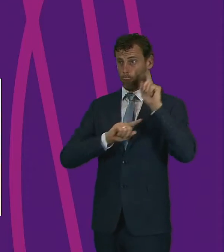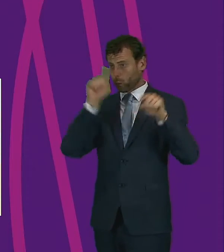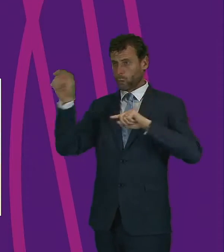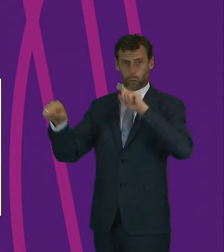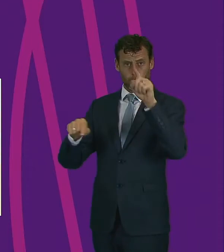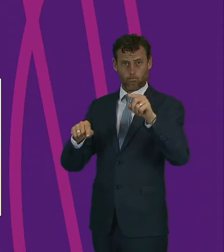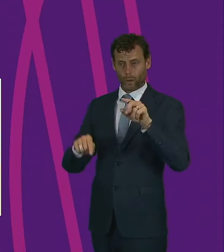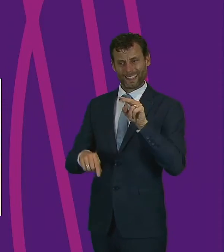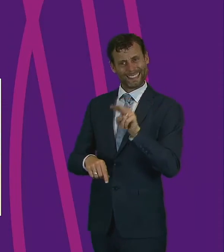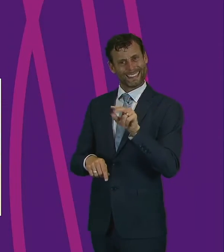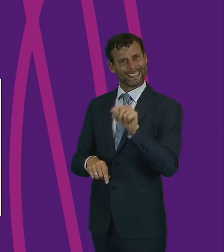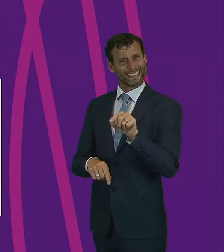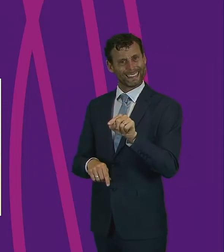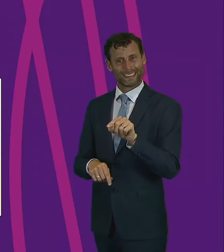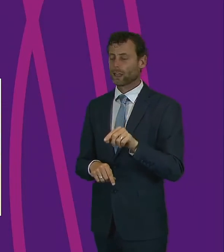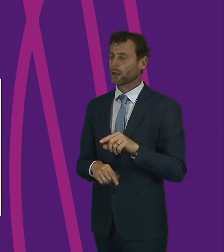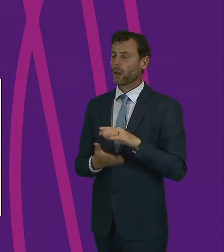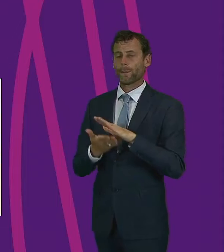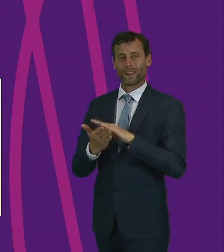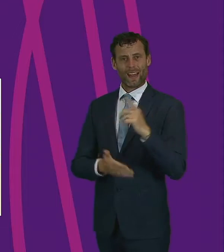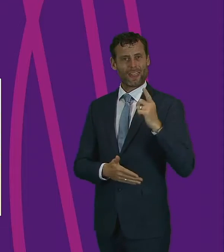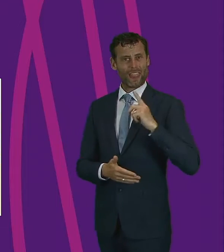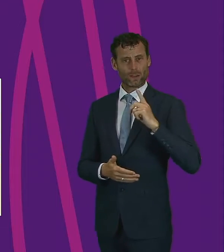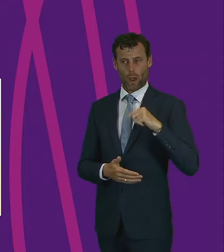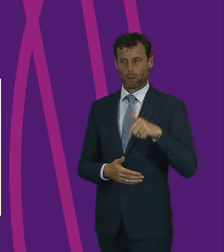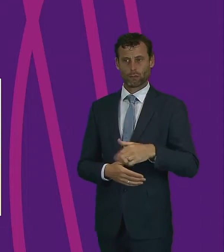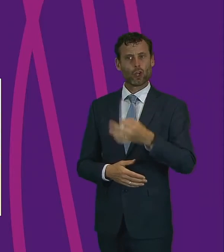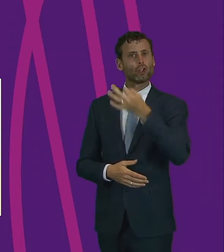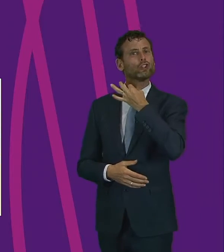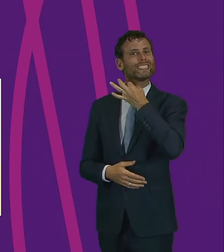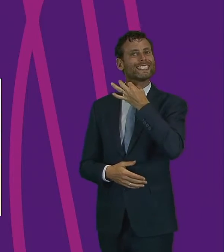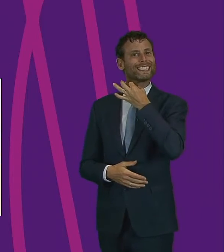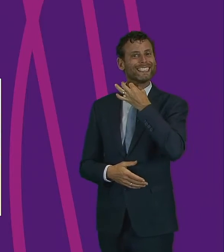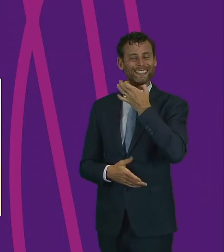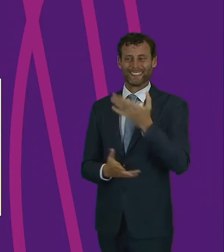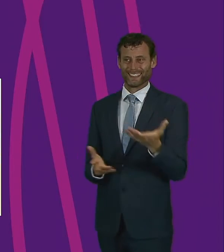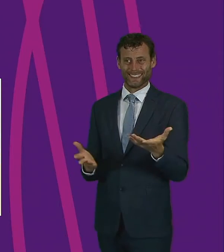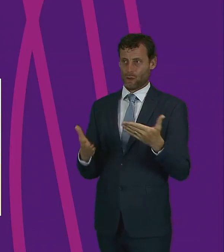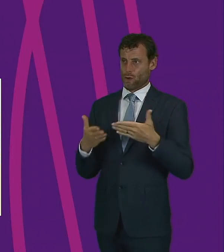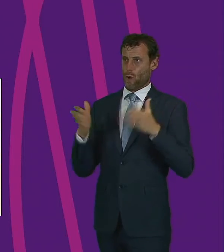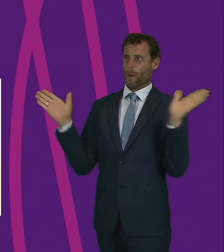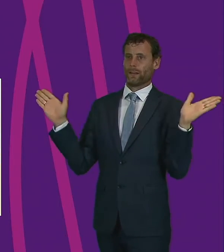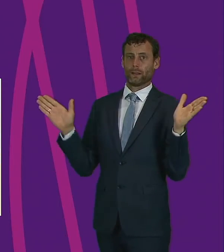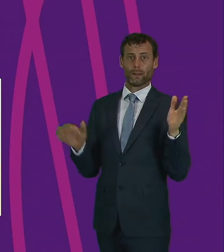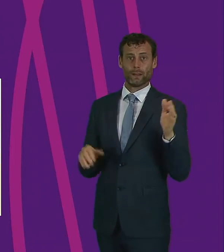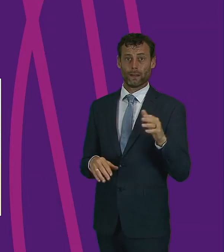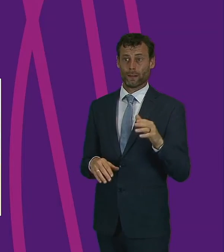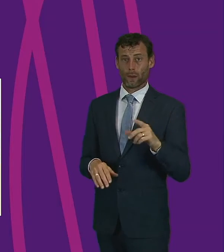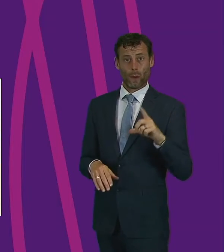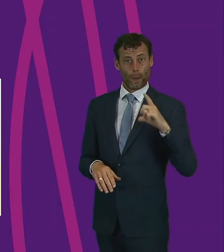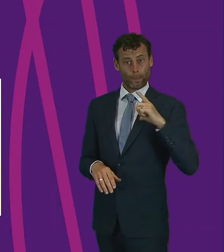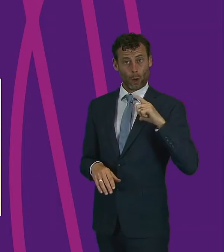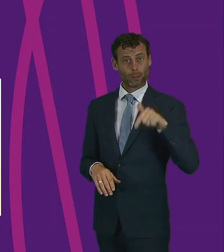that's left us uniquely exposed. And it's exposed many businesses to hardship, it's exposed many individuals to